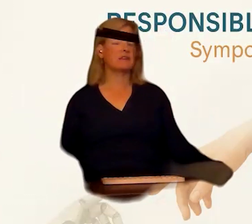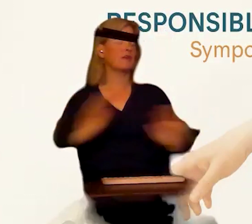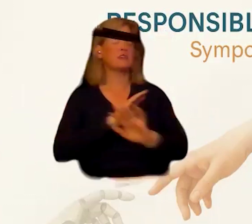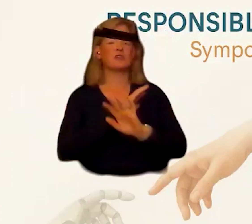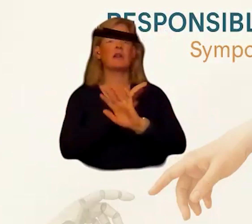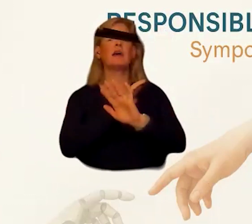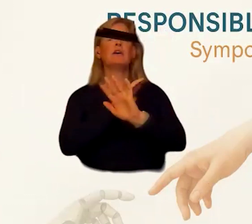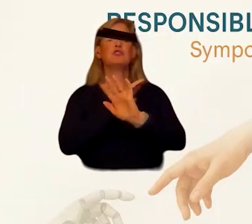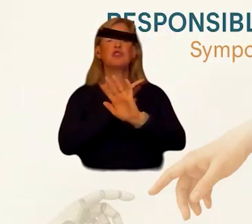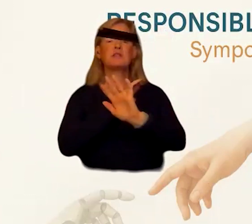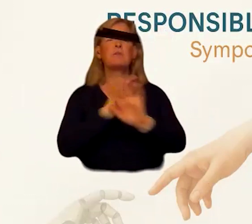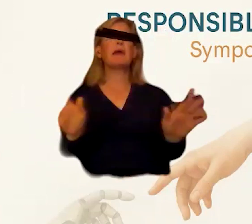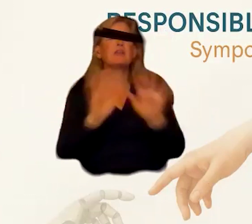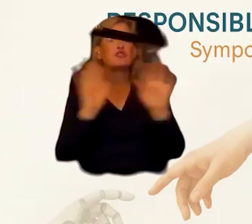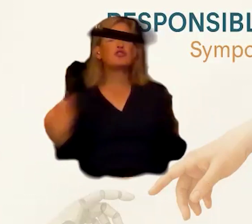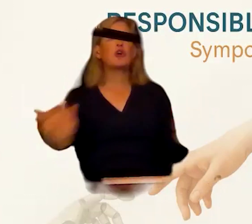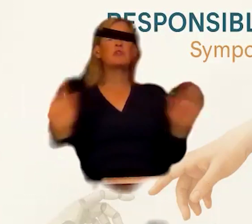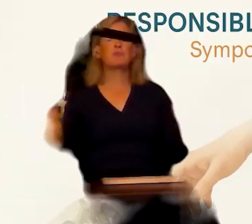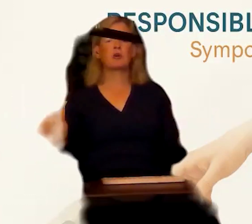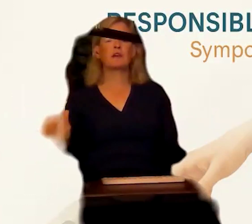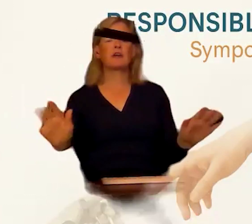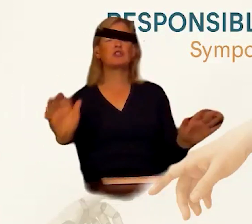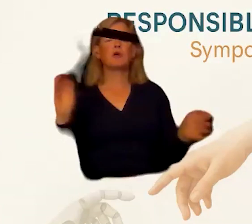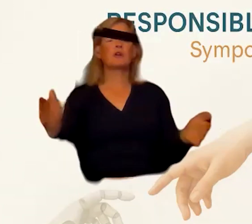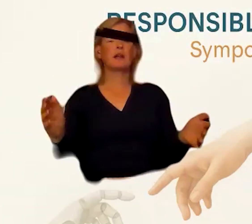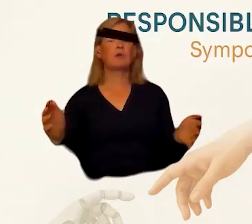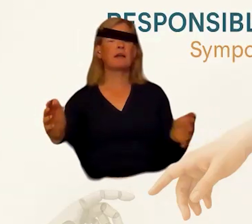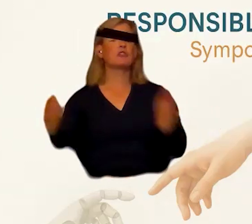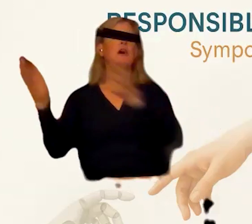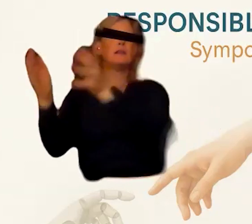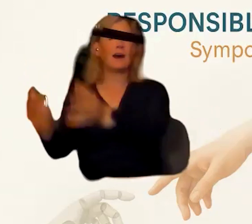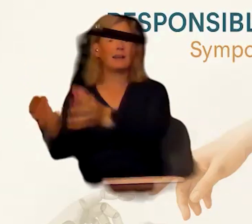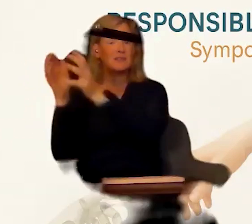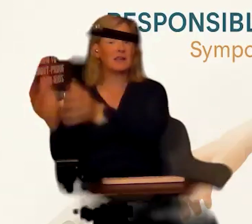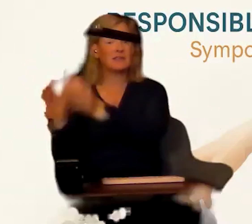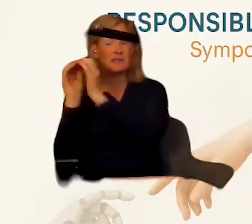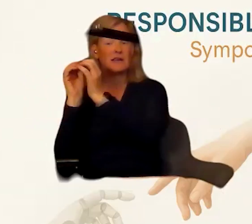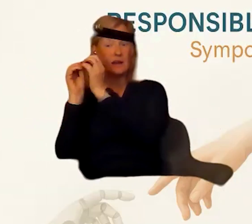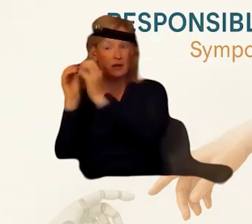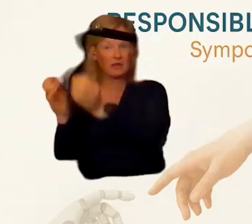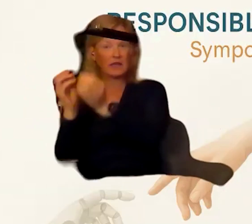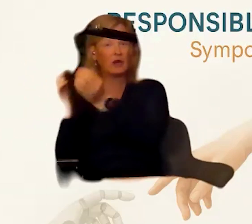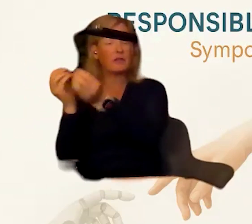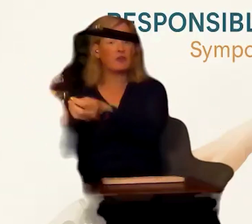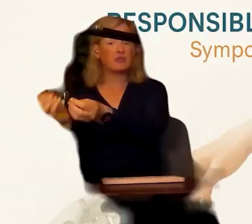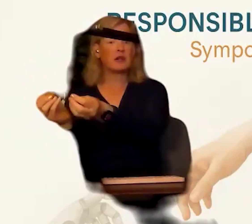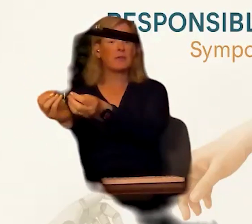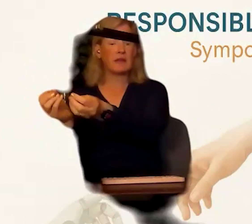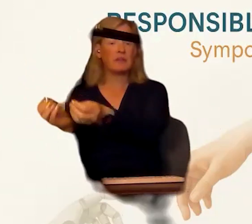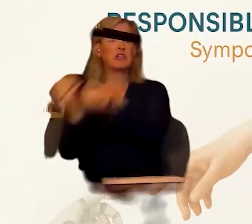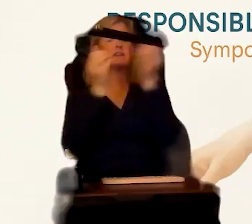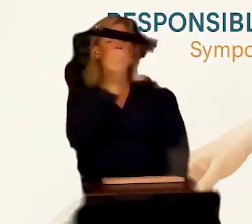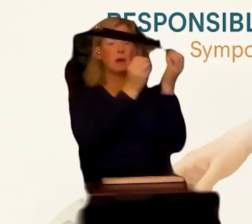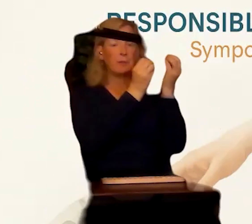legal consideration just made it so much more clear to our collaborators, not just, you know, the